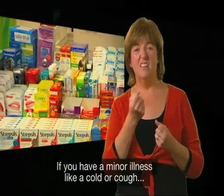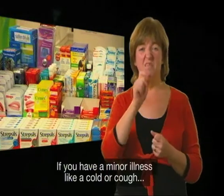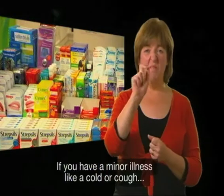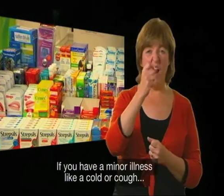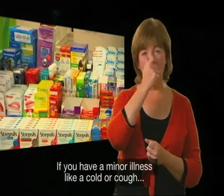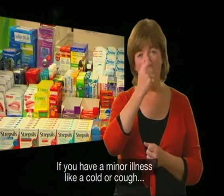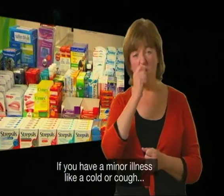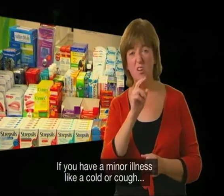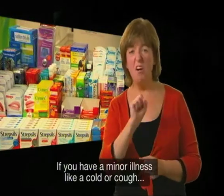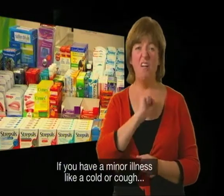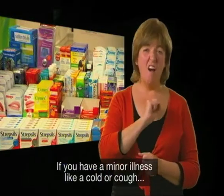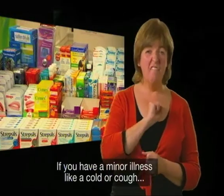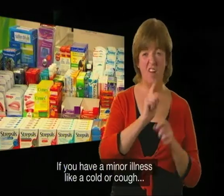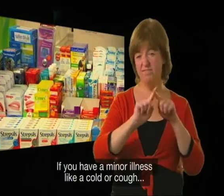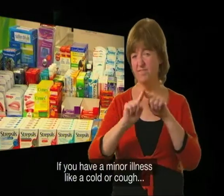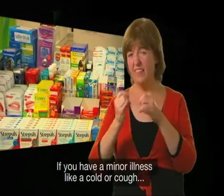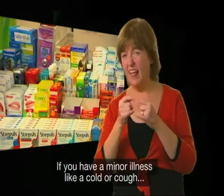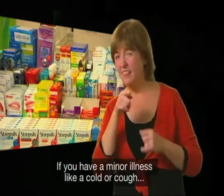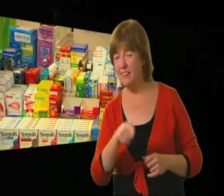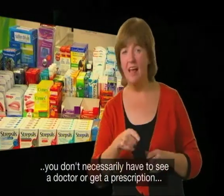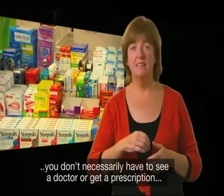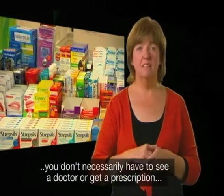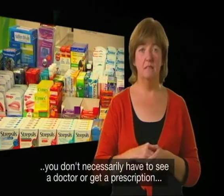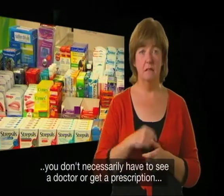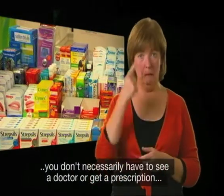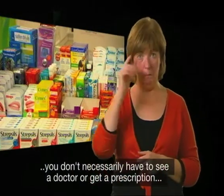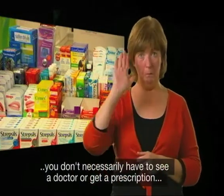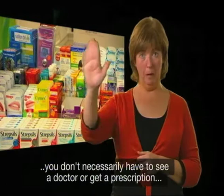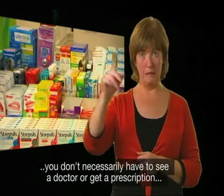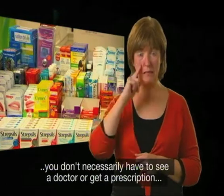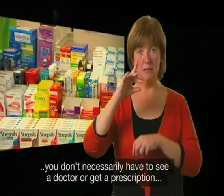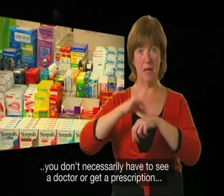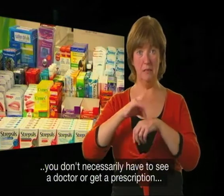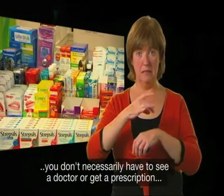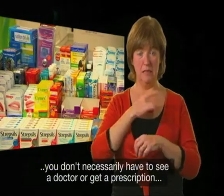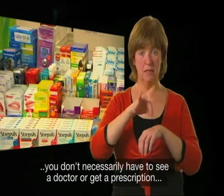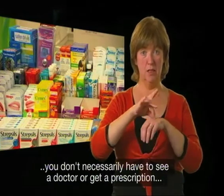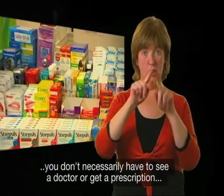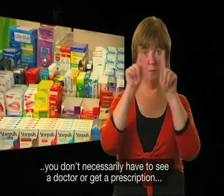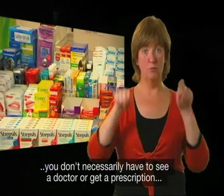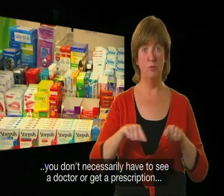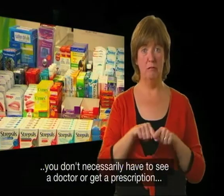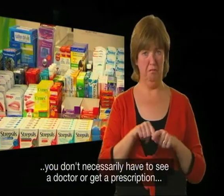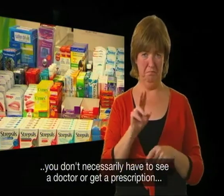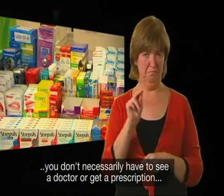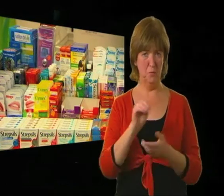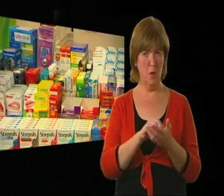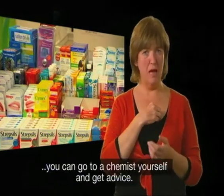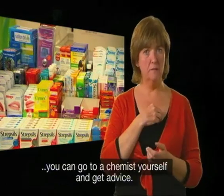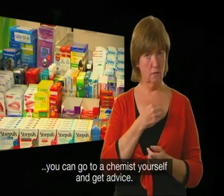If you have a minor illness, like a cold or cough, you don't necessarily have to see a doctor or get a prescription. You can go to a